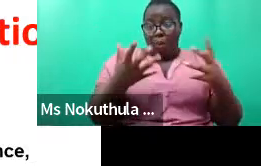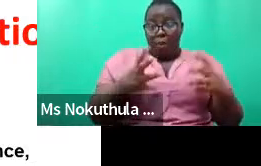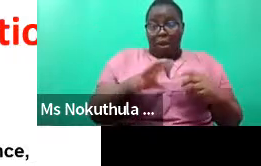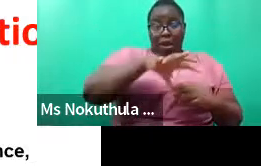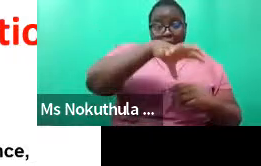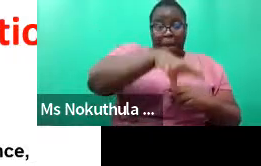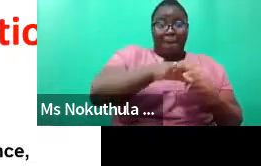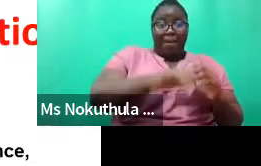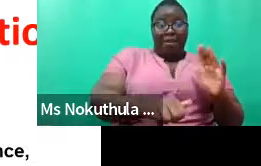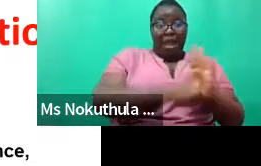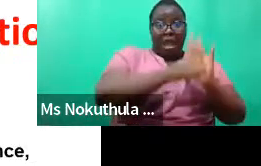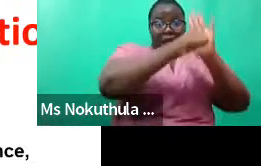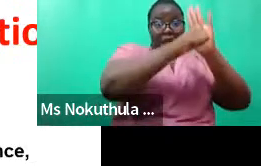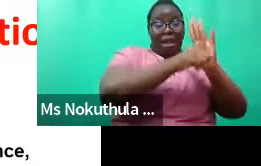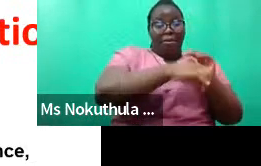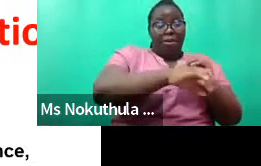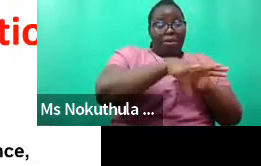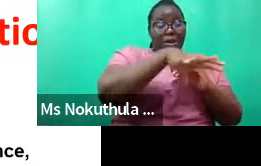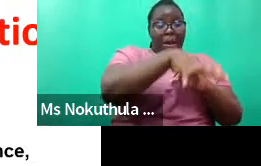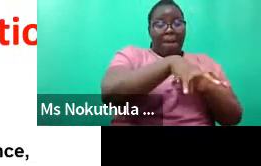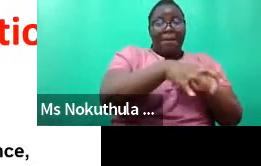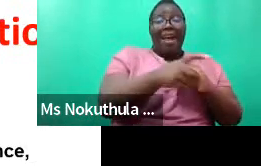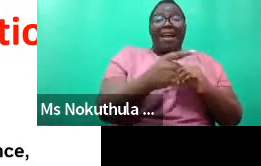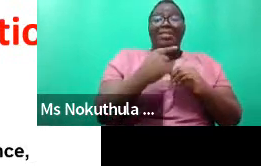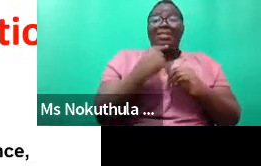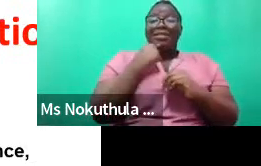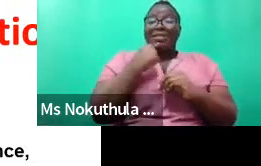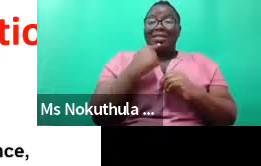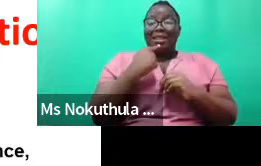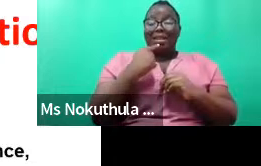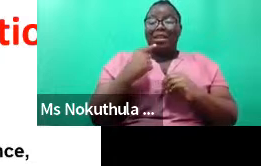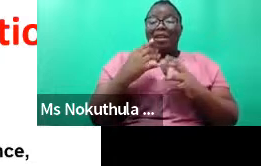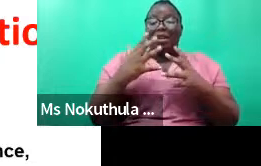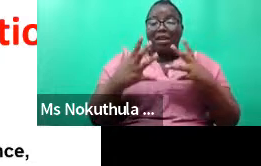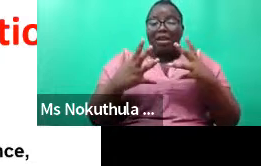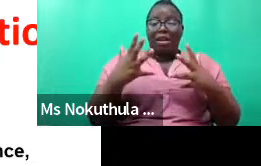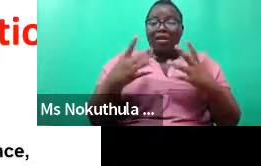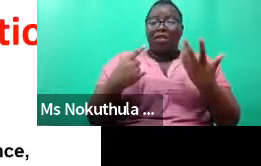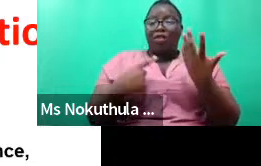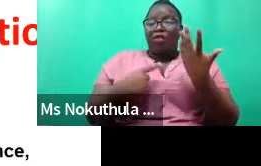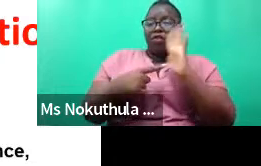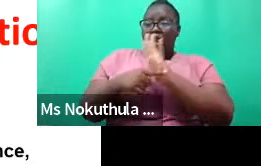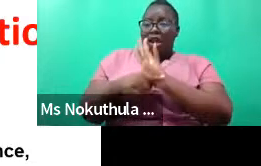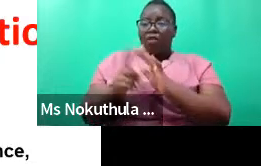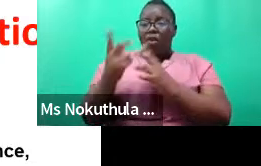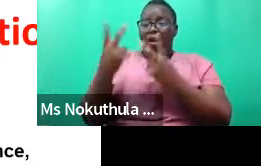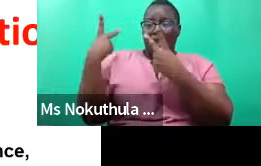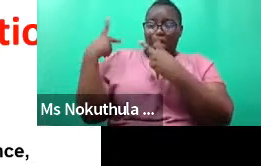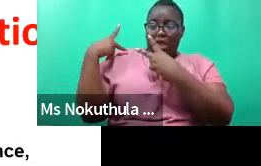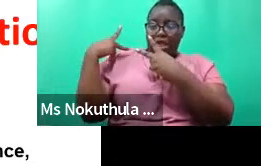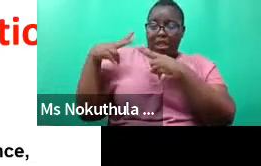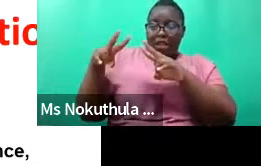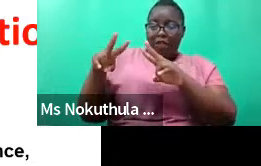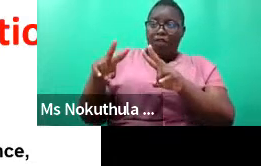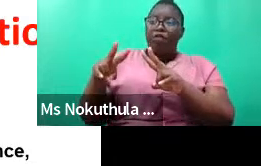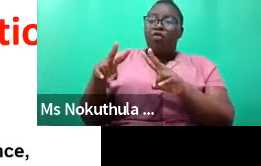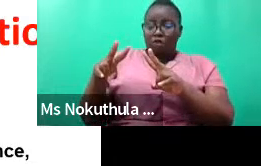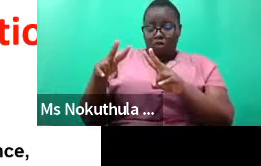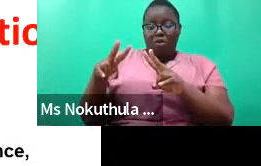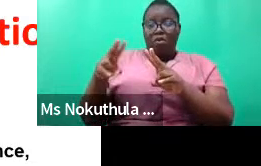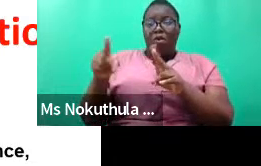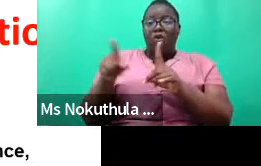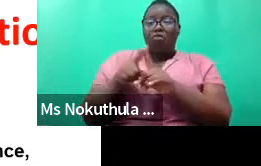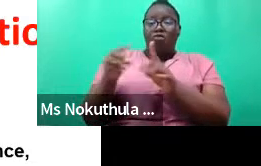campus. This limited the study in that it did not necessarily reflect the views of all the students with